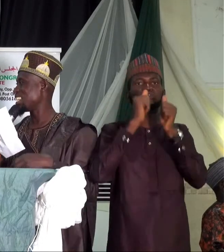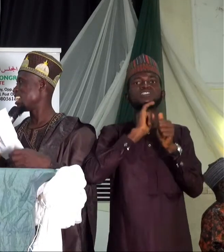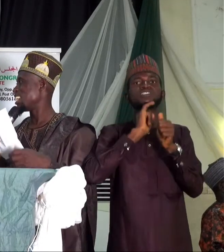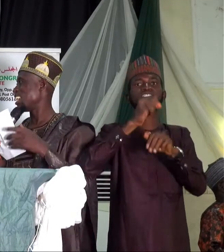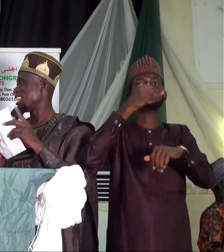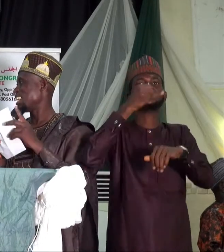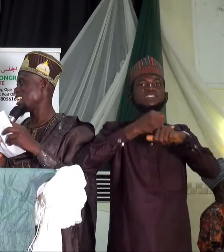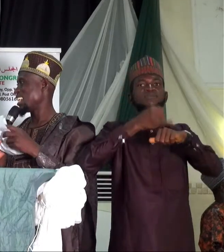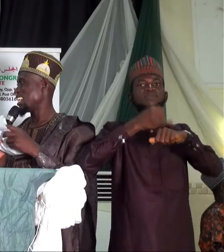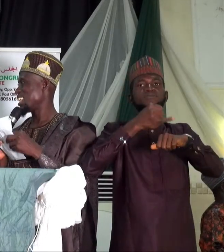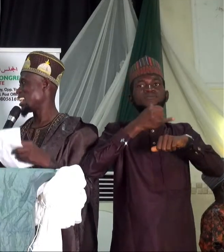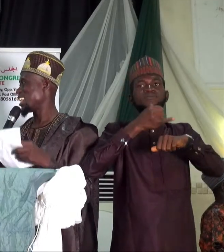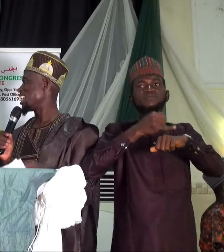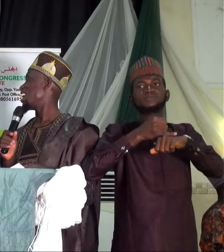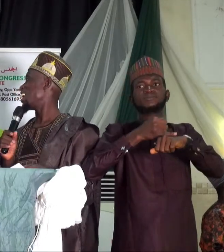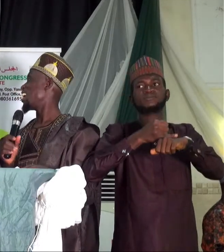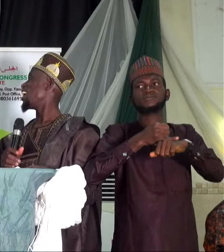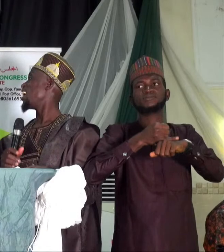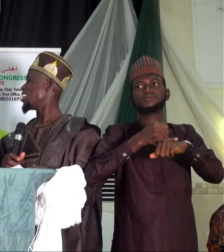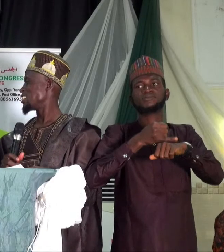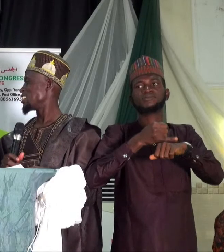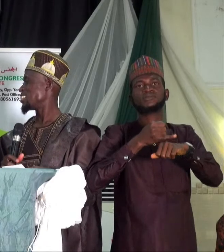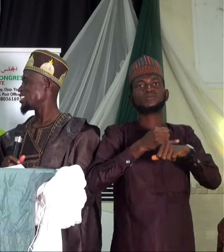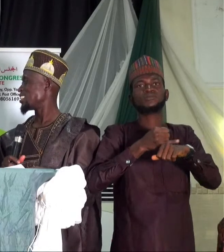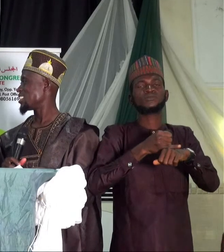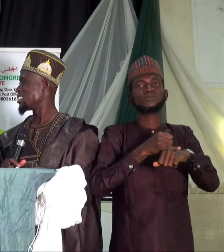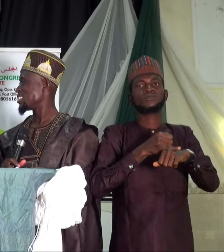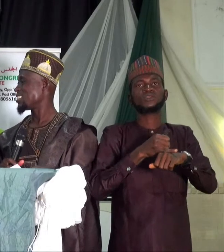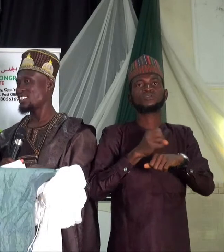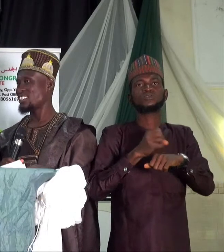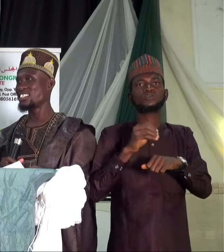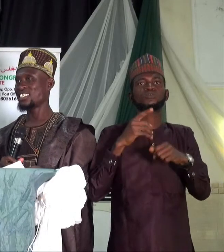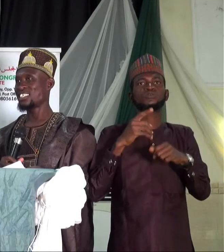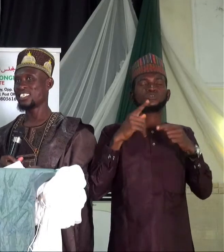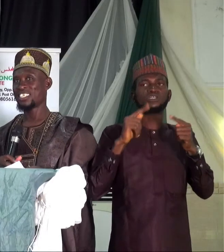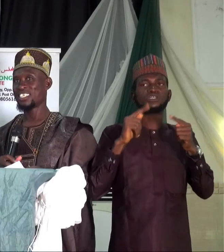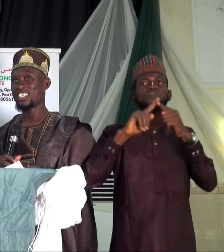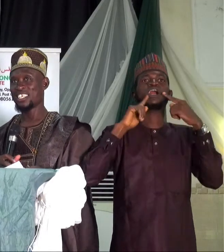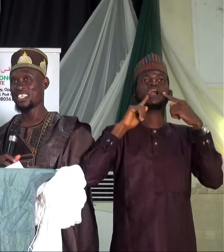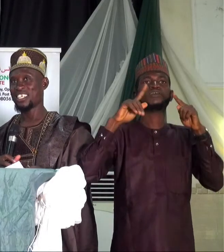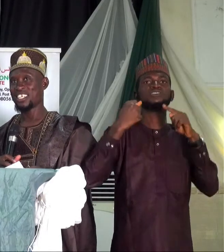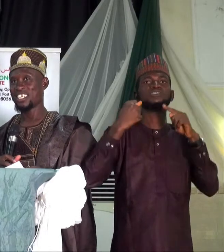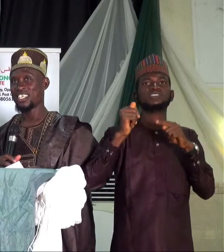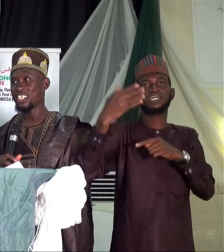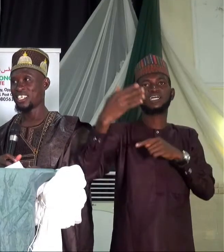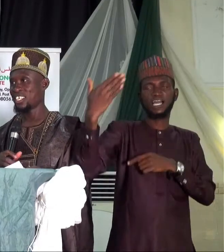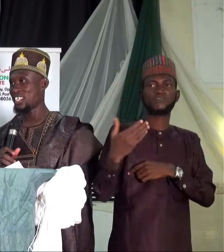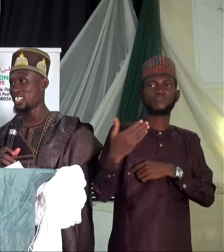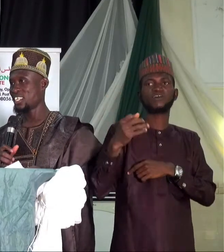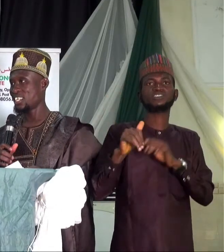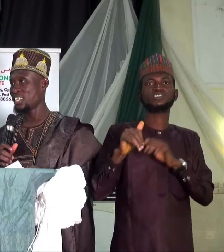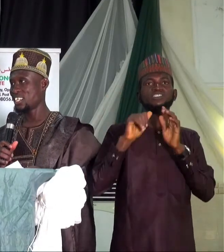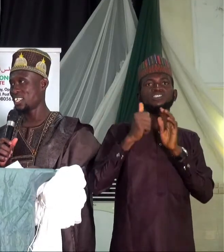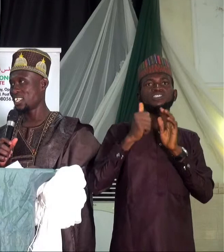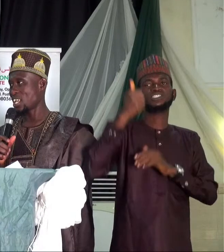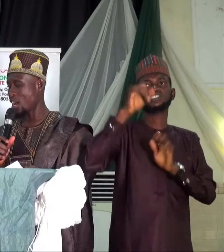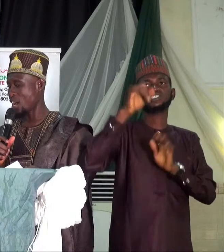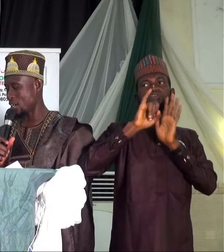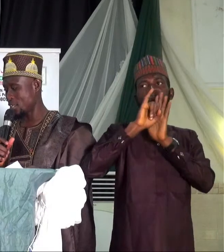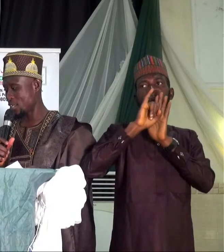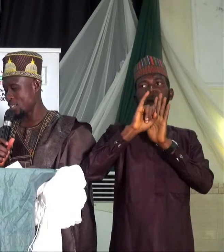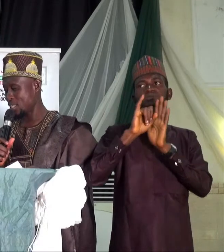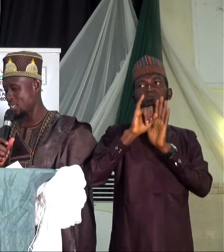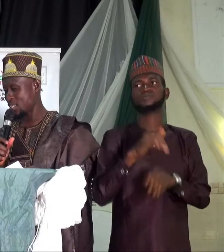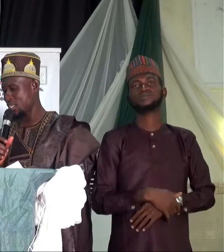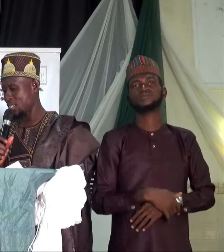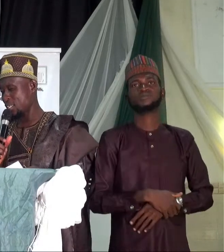name yet. When he teaches us here, we are going to announce, but the rep of the chief imam is very much with us